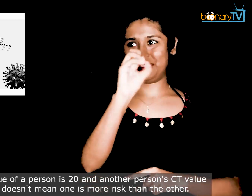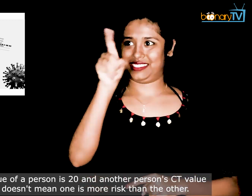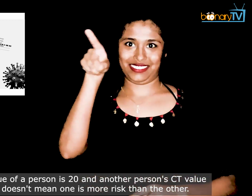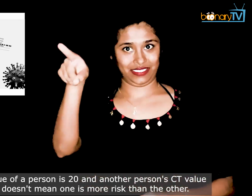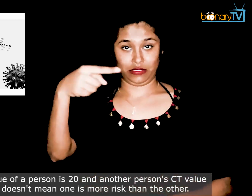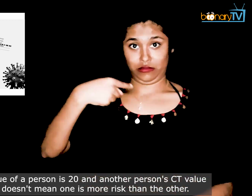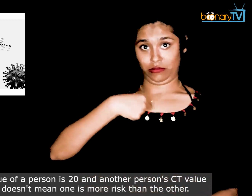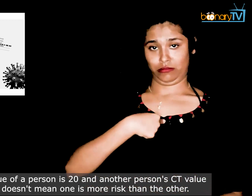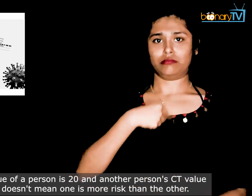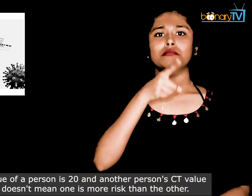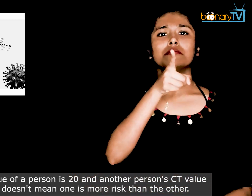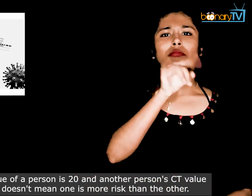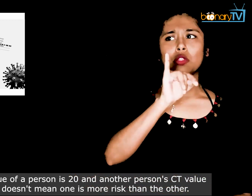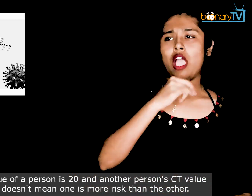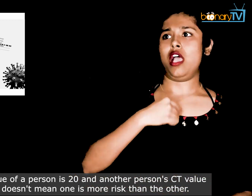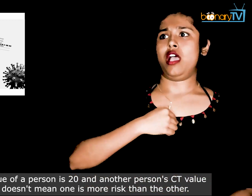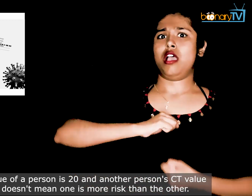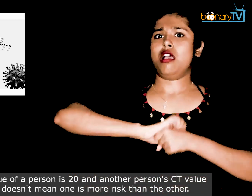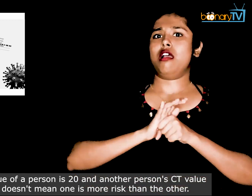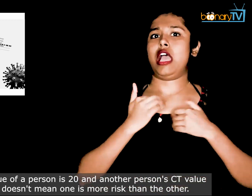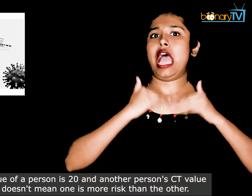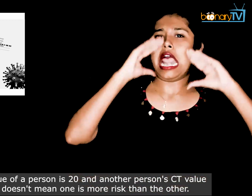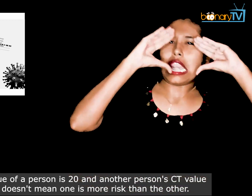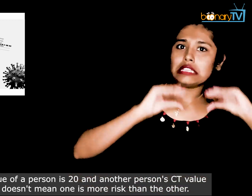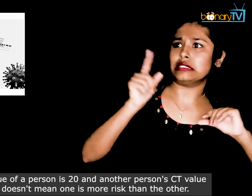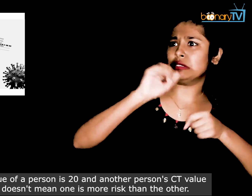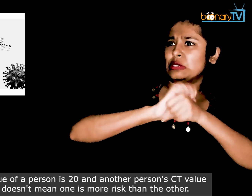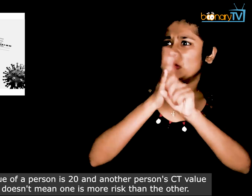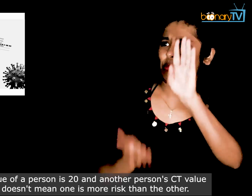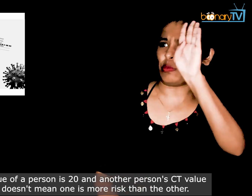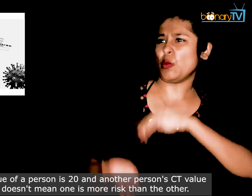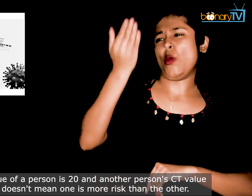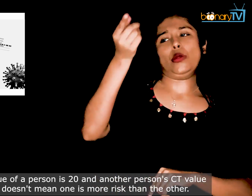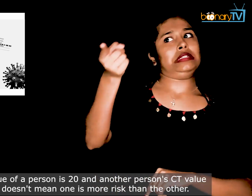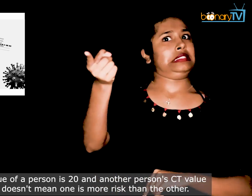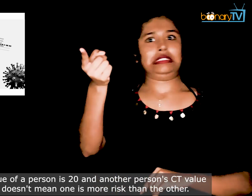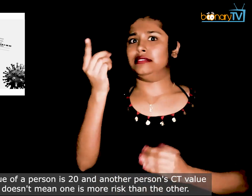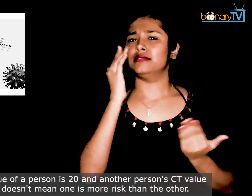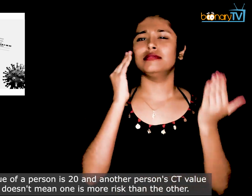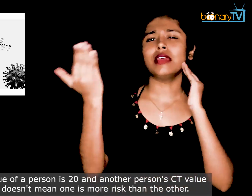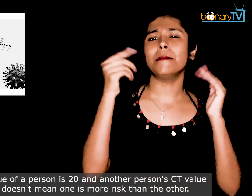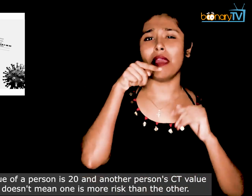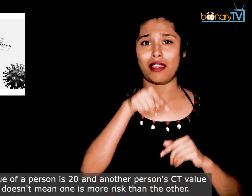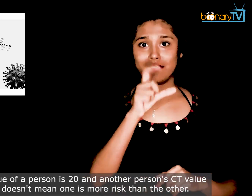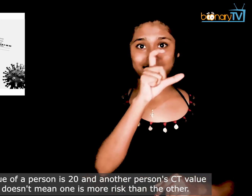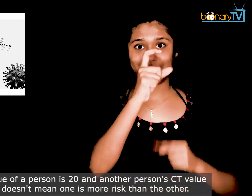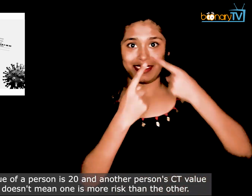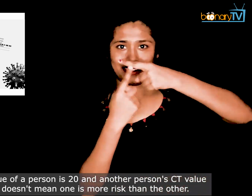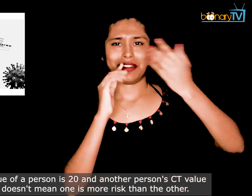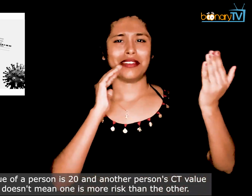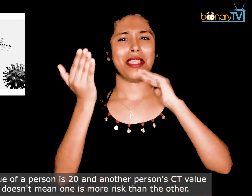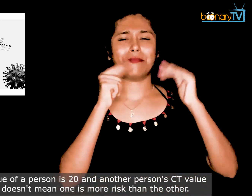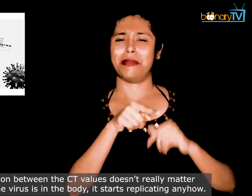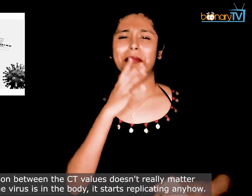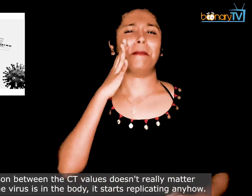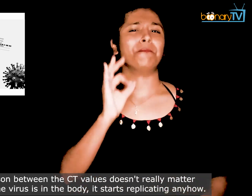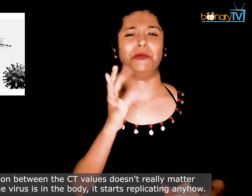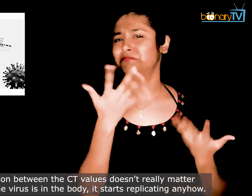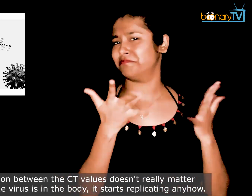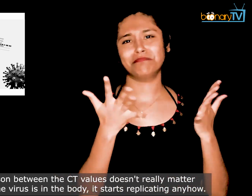and another person's CT value is say 16, it doesn't mean one is at more risk than the other. The comparison between